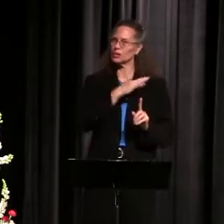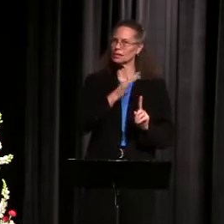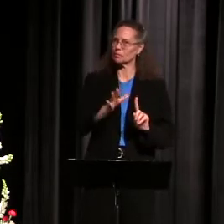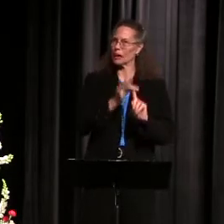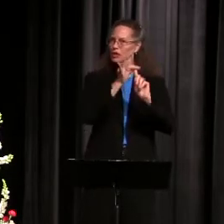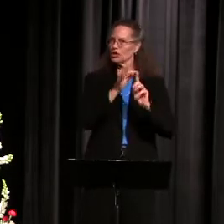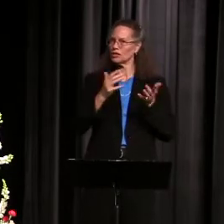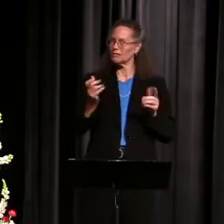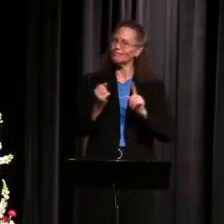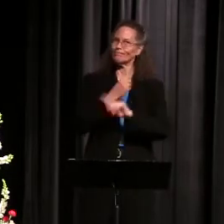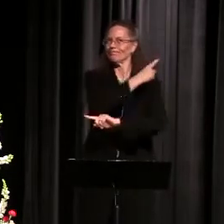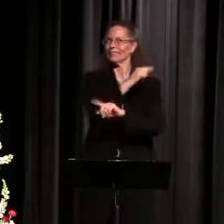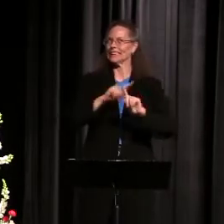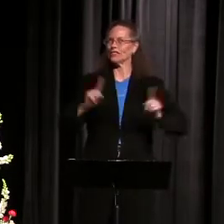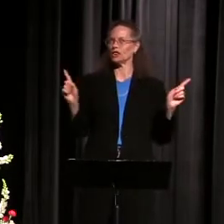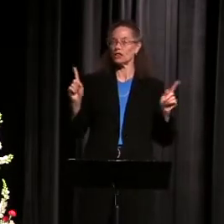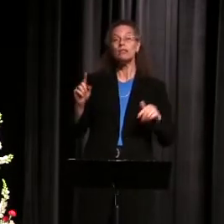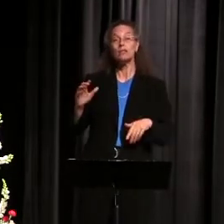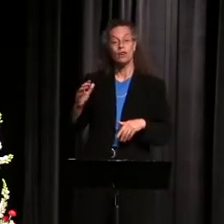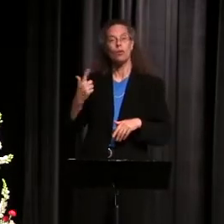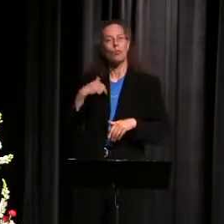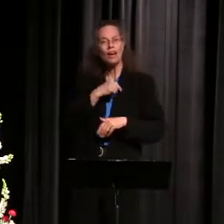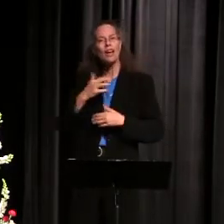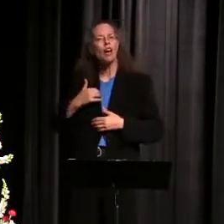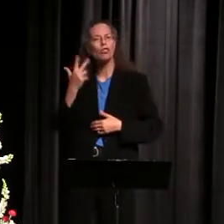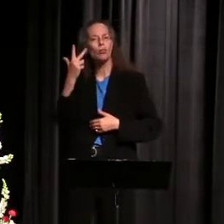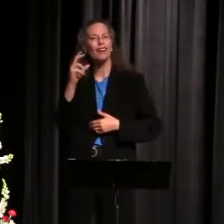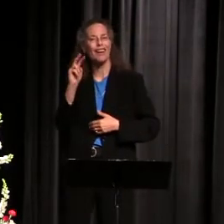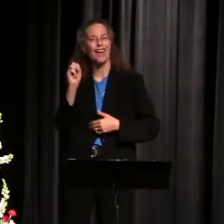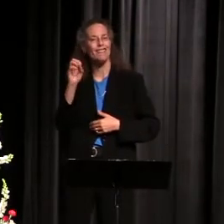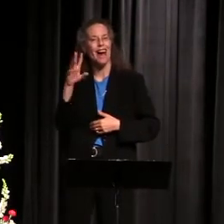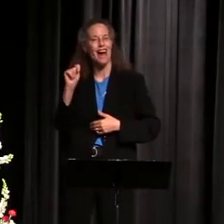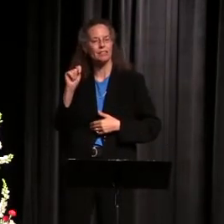Our school milestones have been marked by three black swan events.